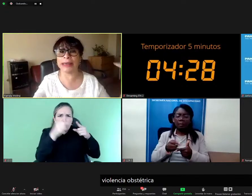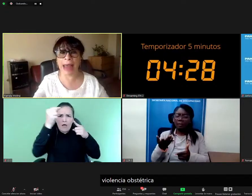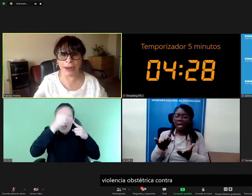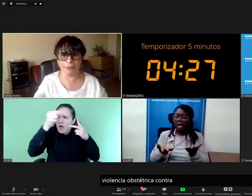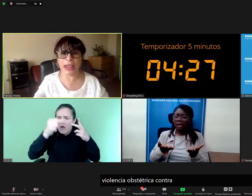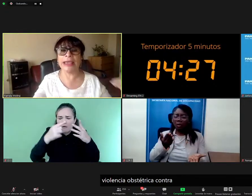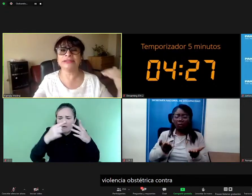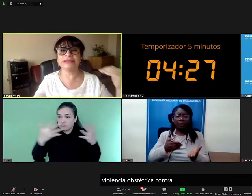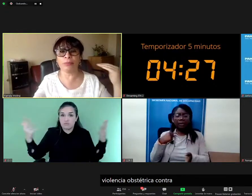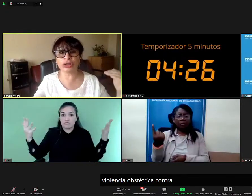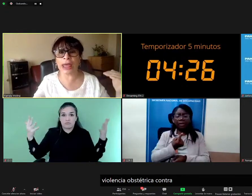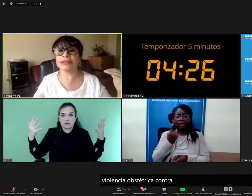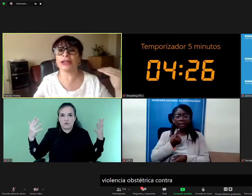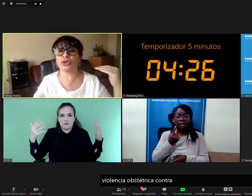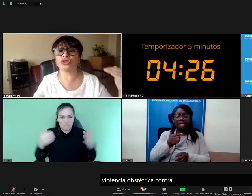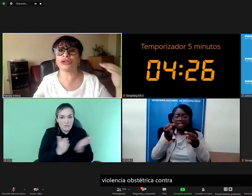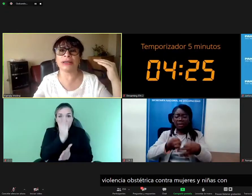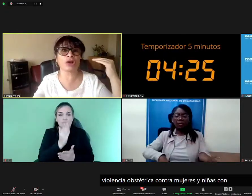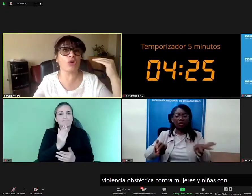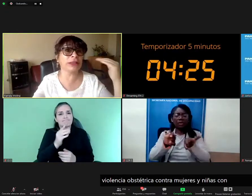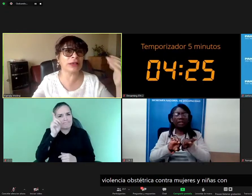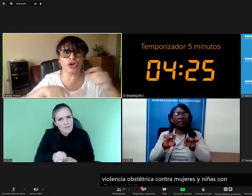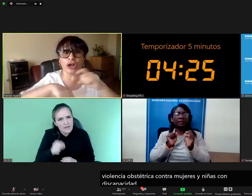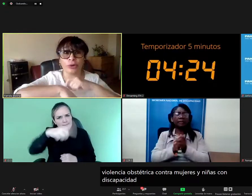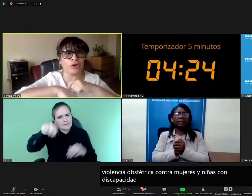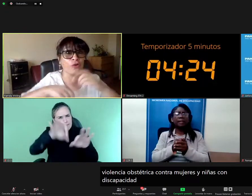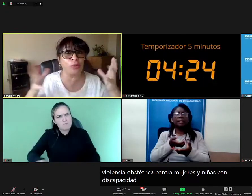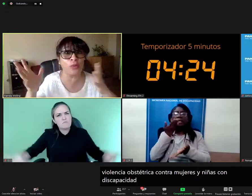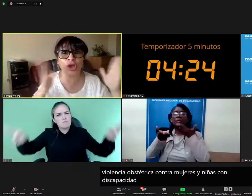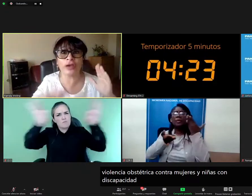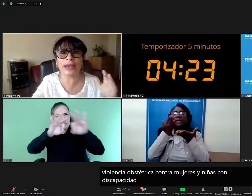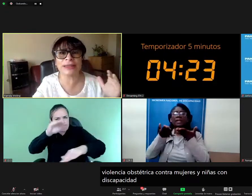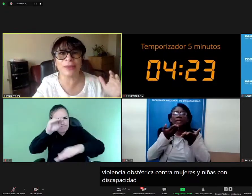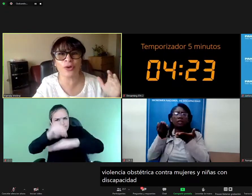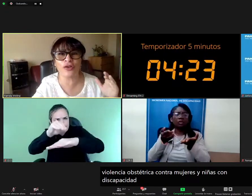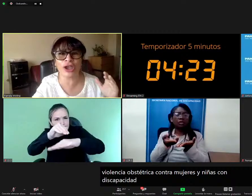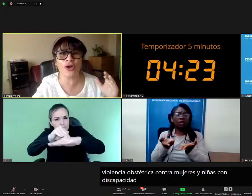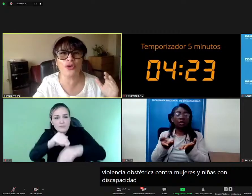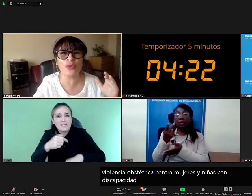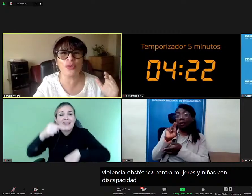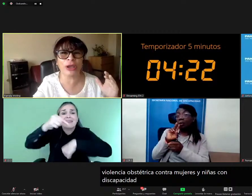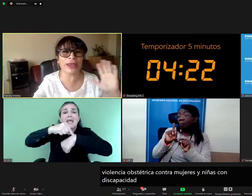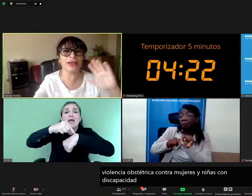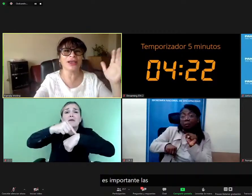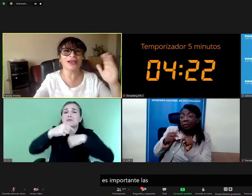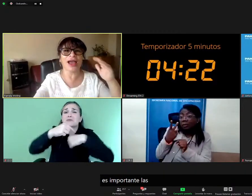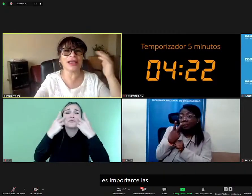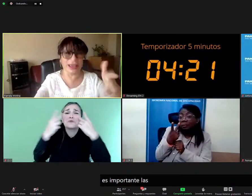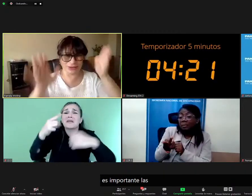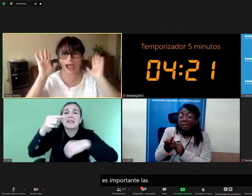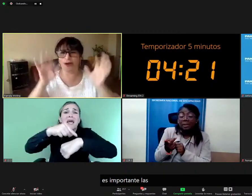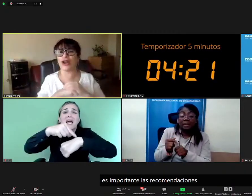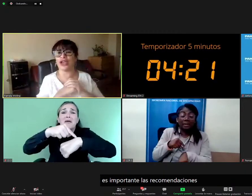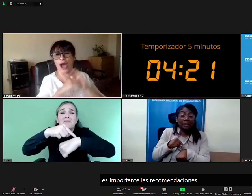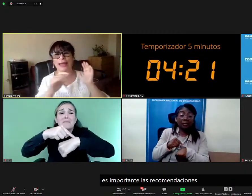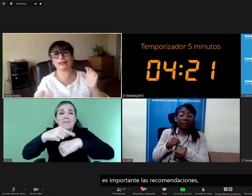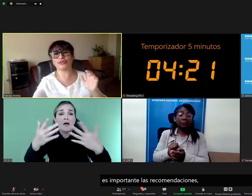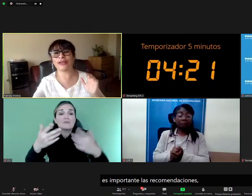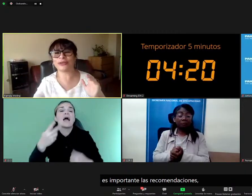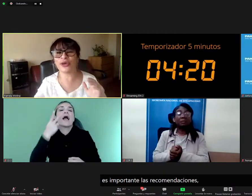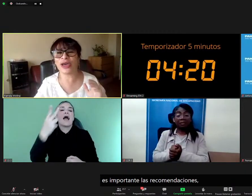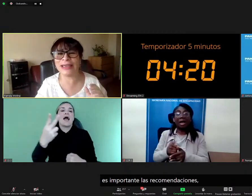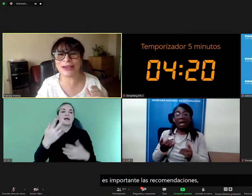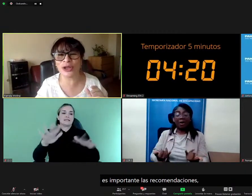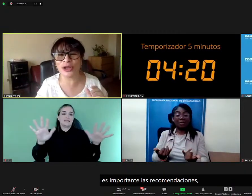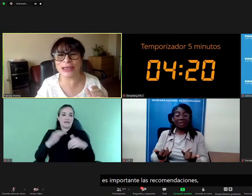disabilities so this is in general what we are facing and this is important recommendations i do not see the time sorry about that